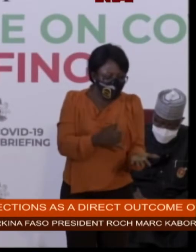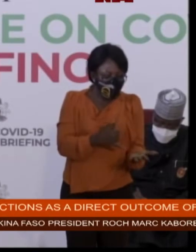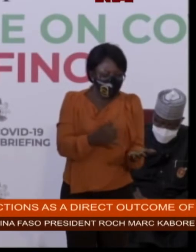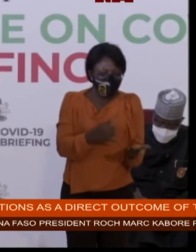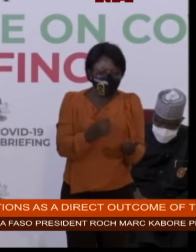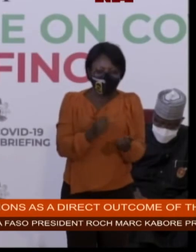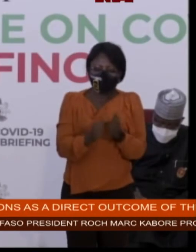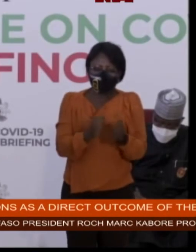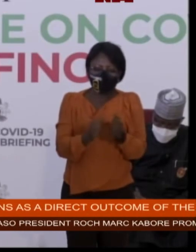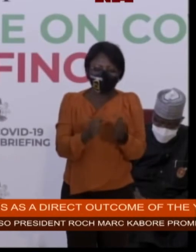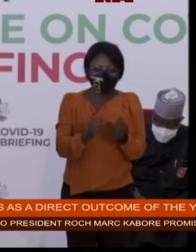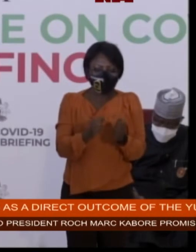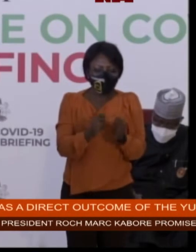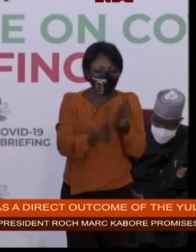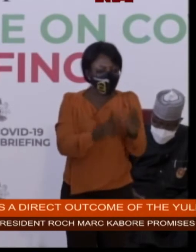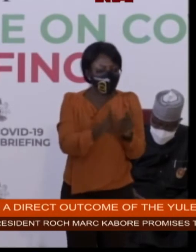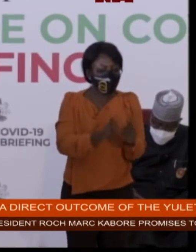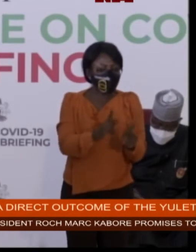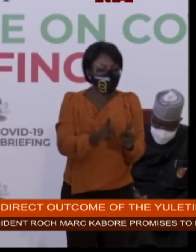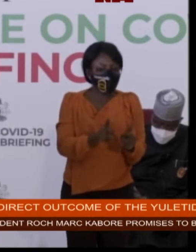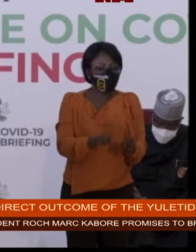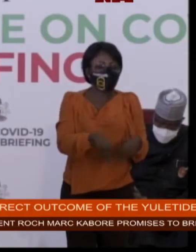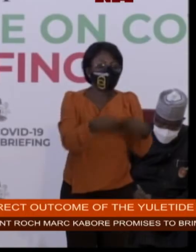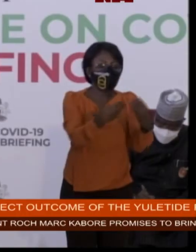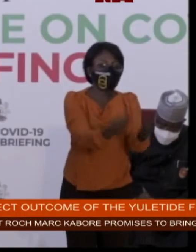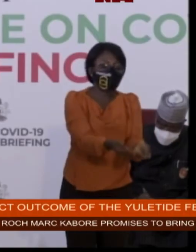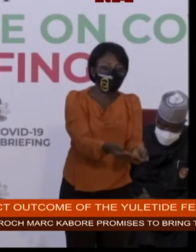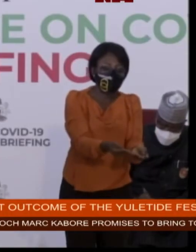what segments of the population will take priority.